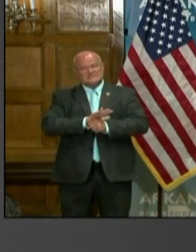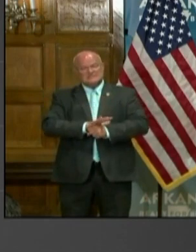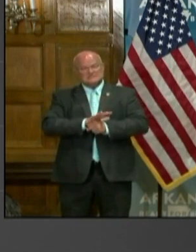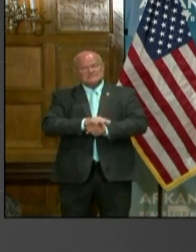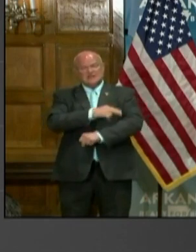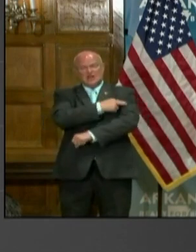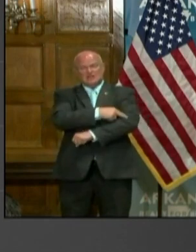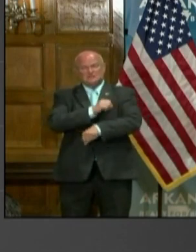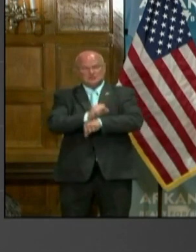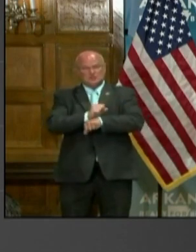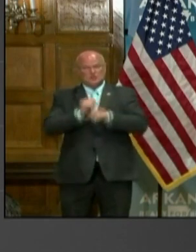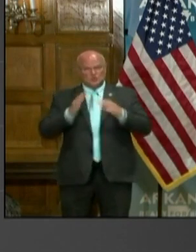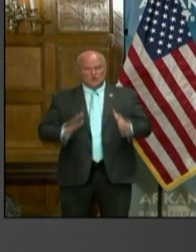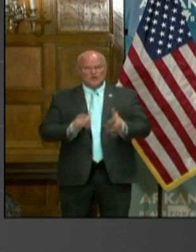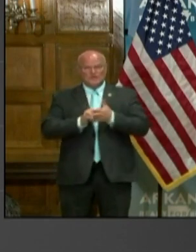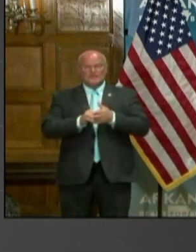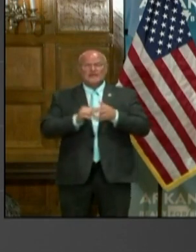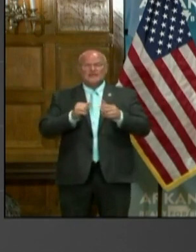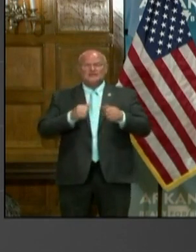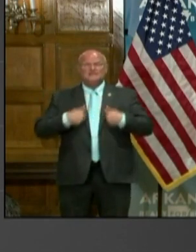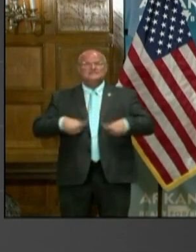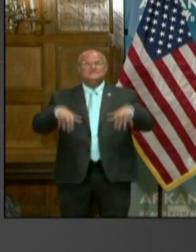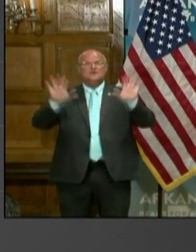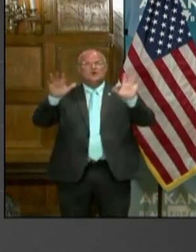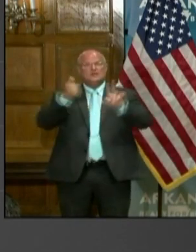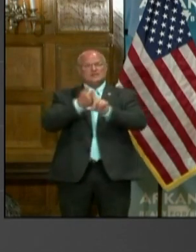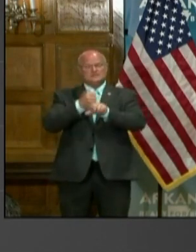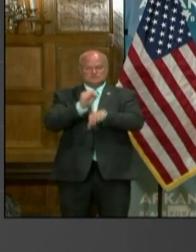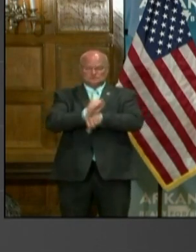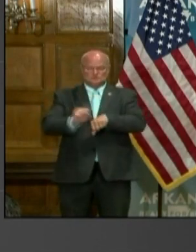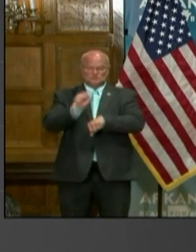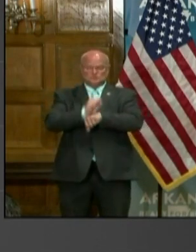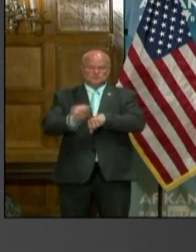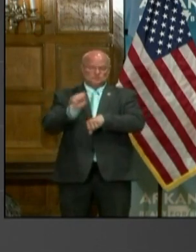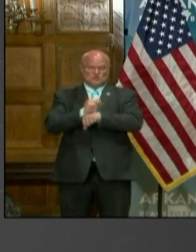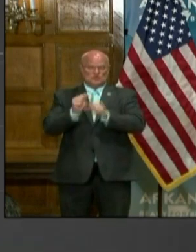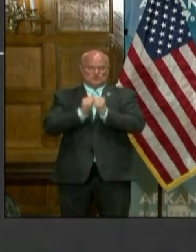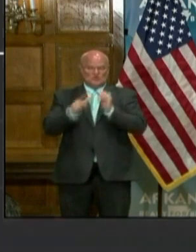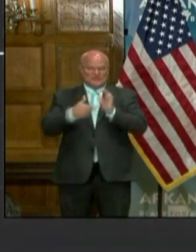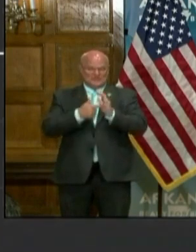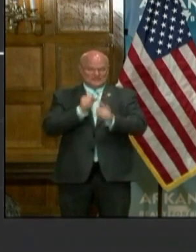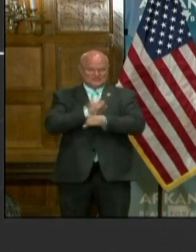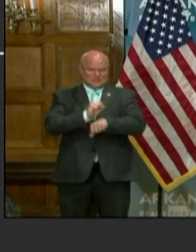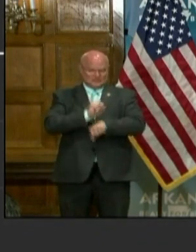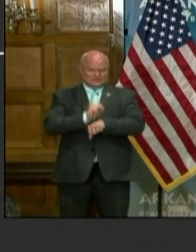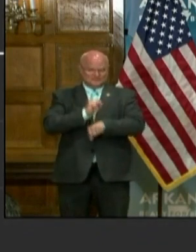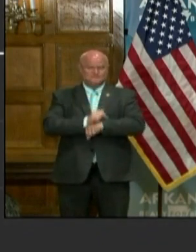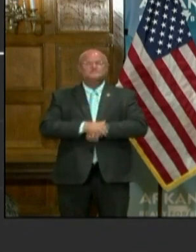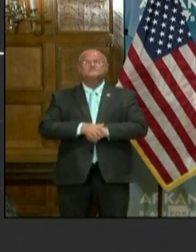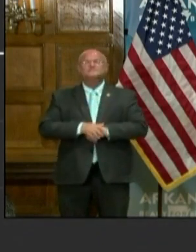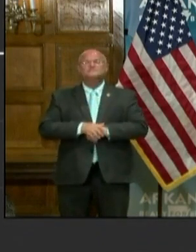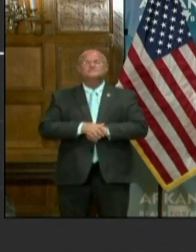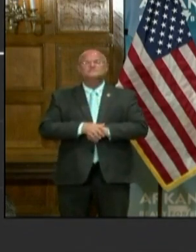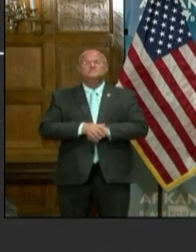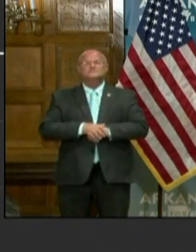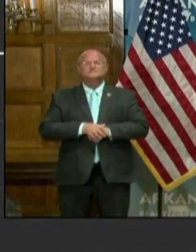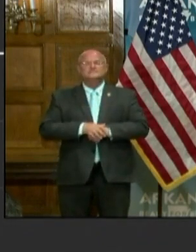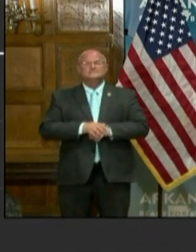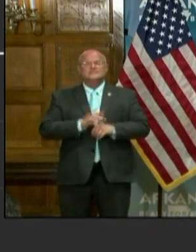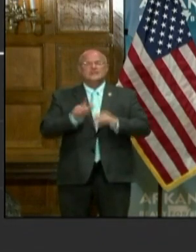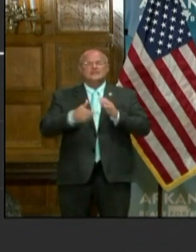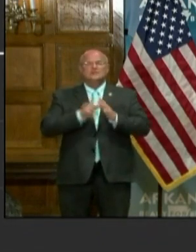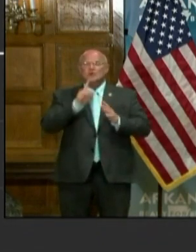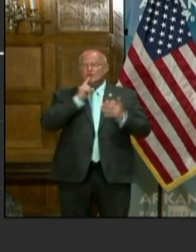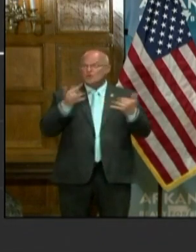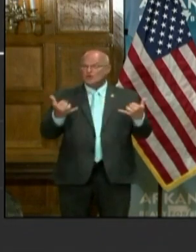incredible hospital workers that are devoting themselves so ardently to this task. And then this is